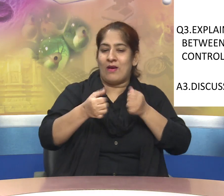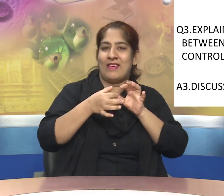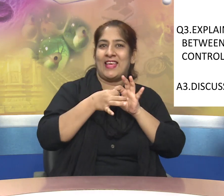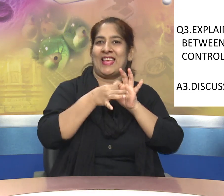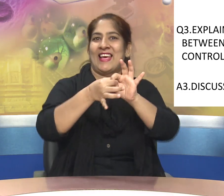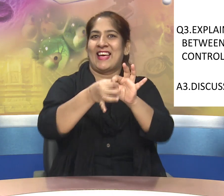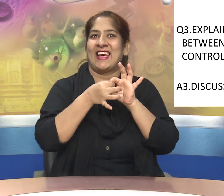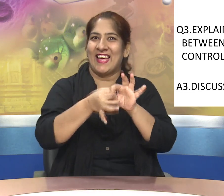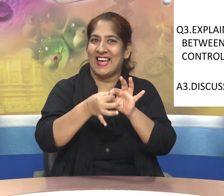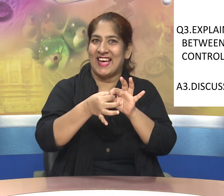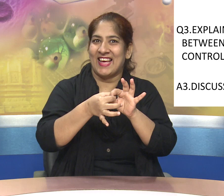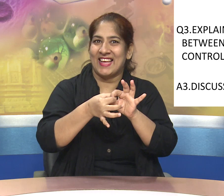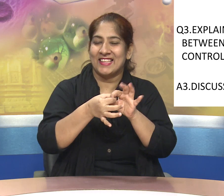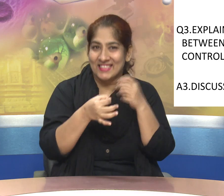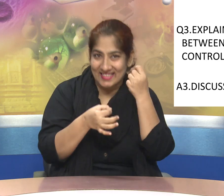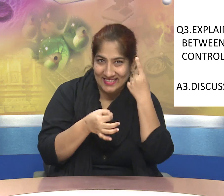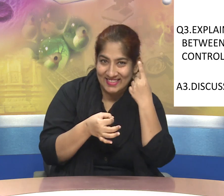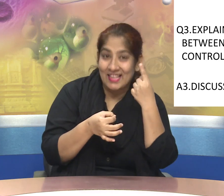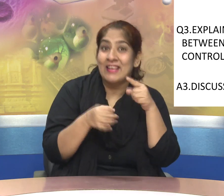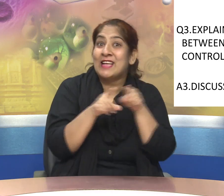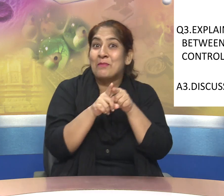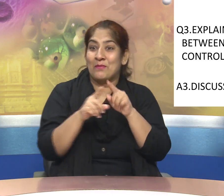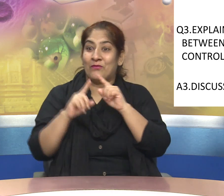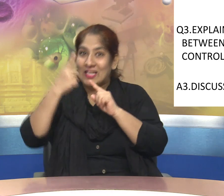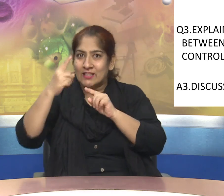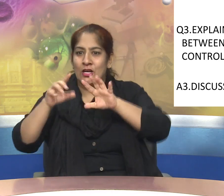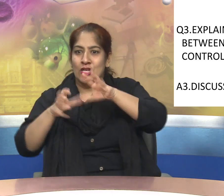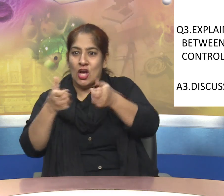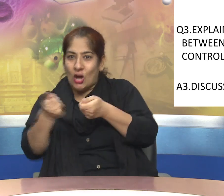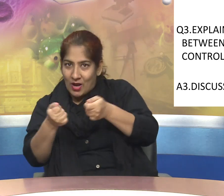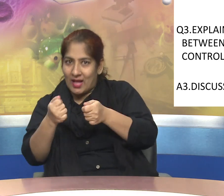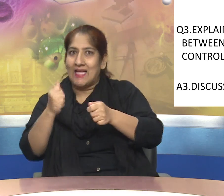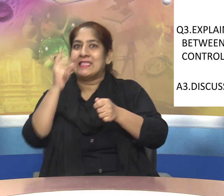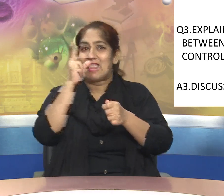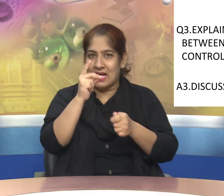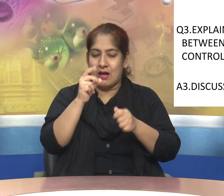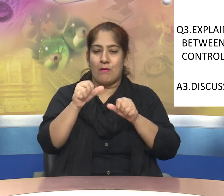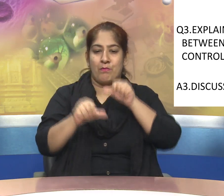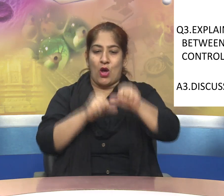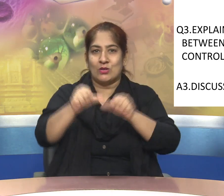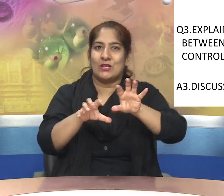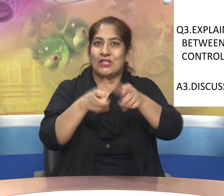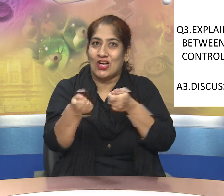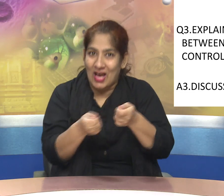and control. You have to explain the relationship between planning and